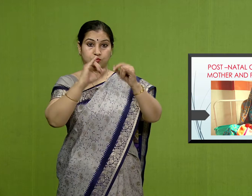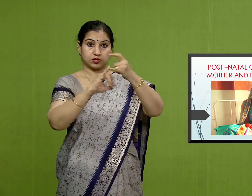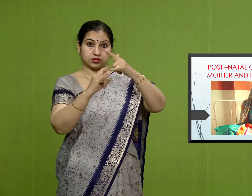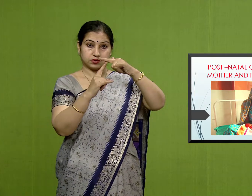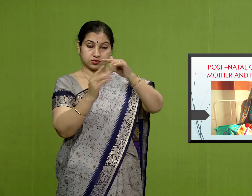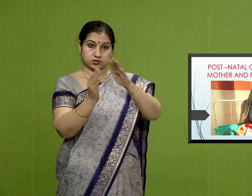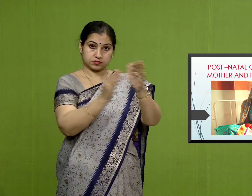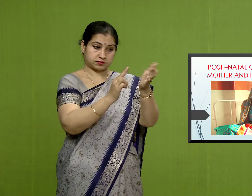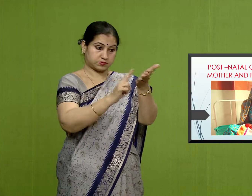postnatal care.